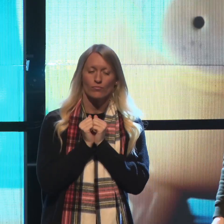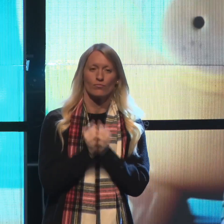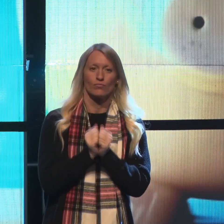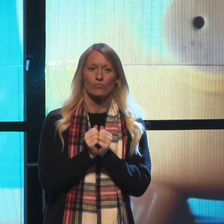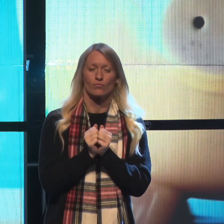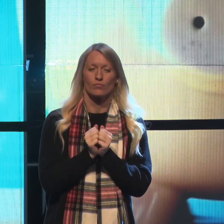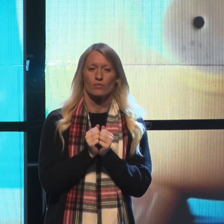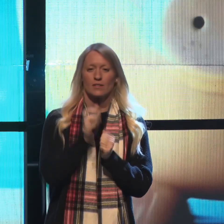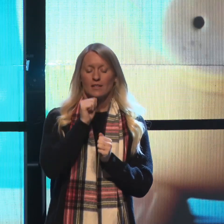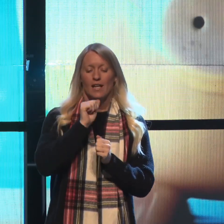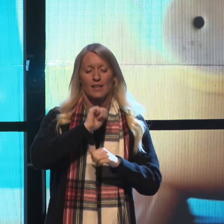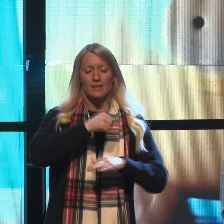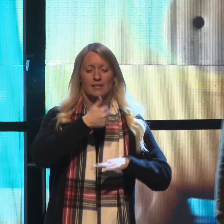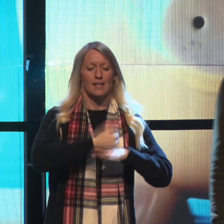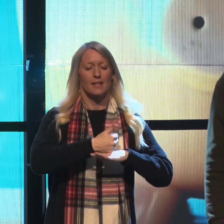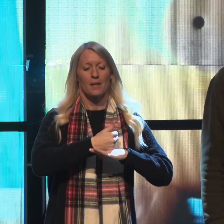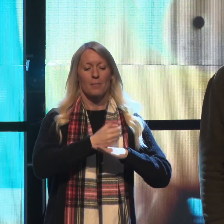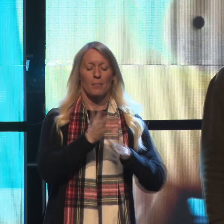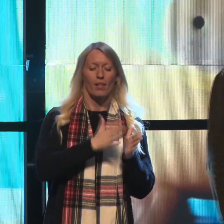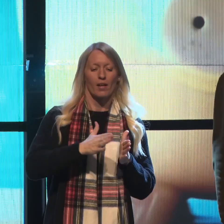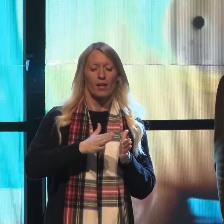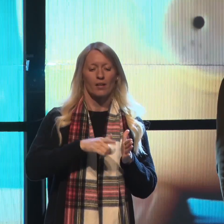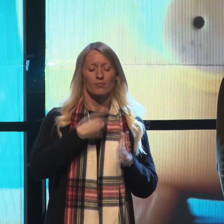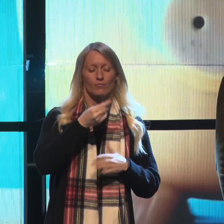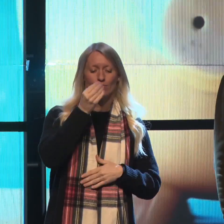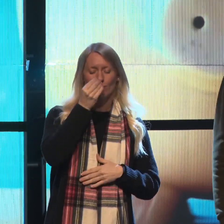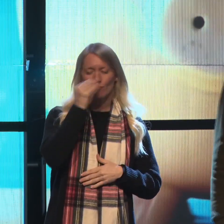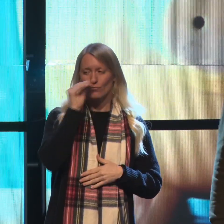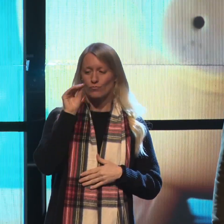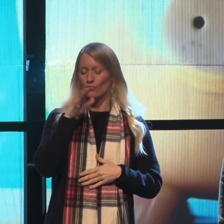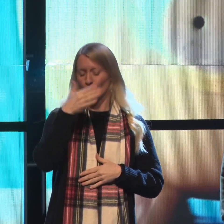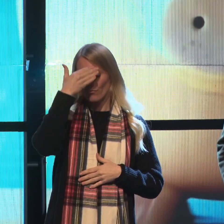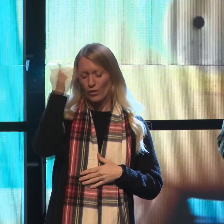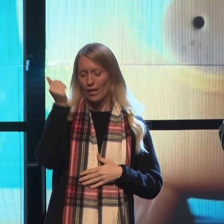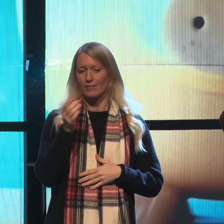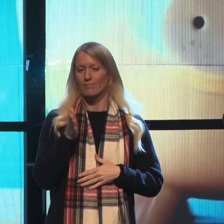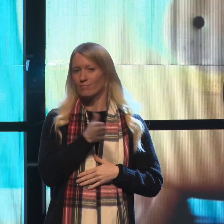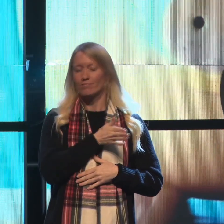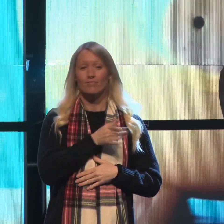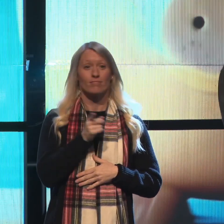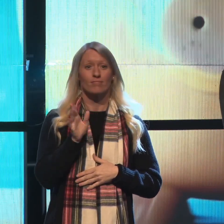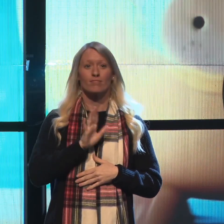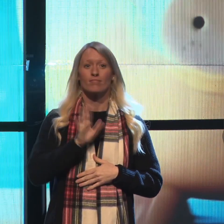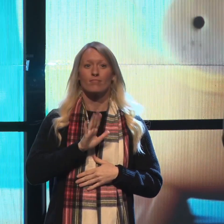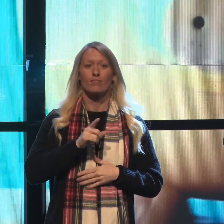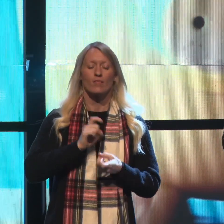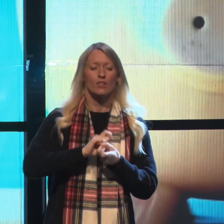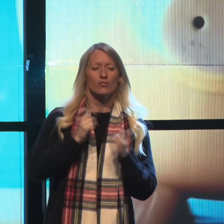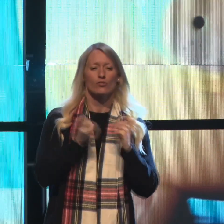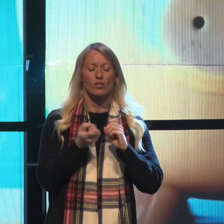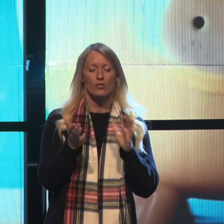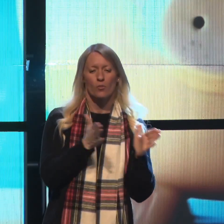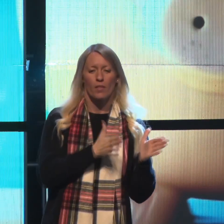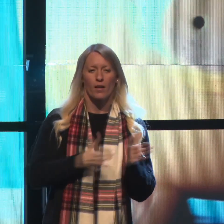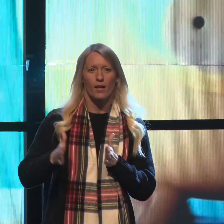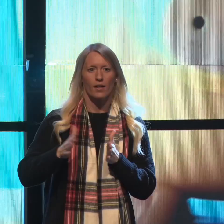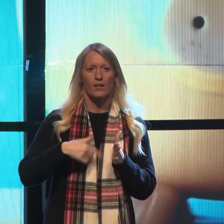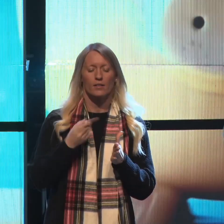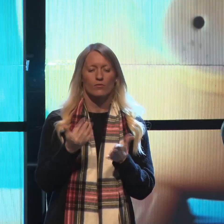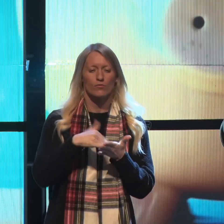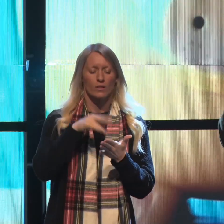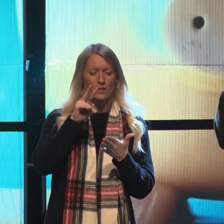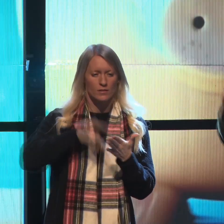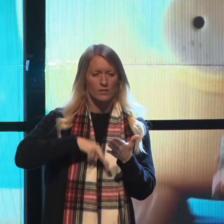it and forget it. I wish it was. It's just not a set it and forget it. So you gotta revisit your why. You gotta adjust your plan. And you do that